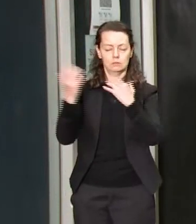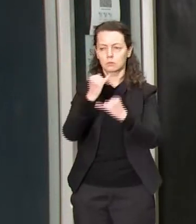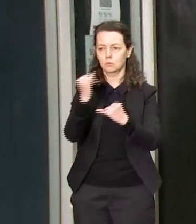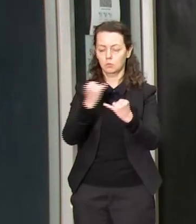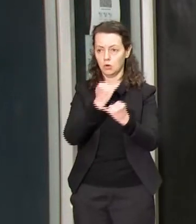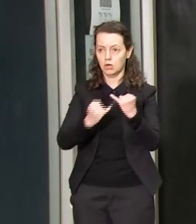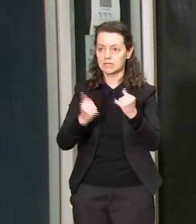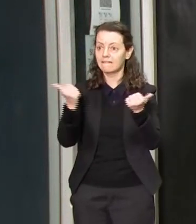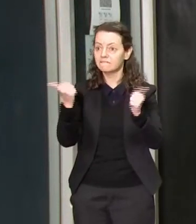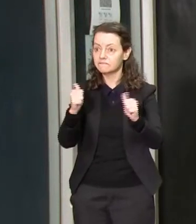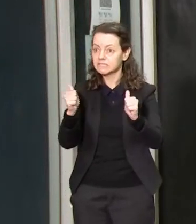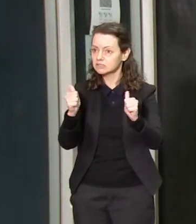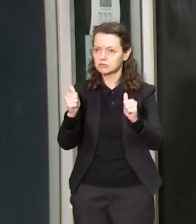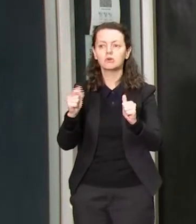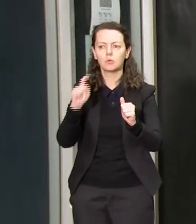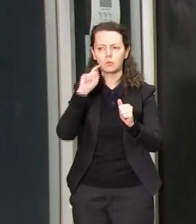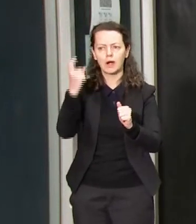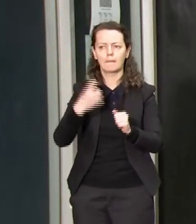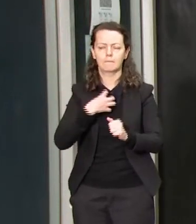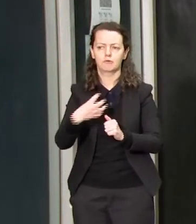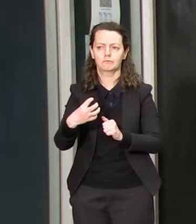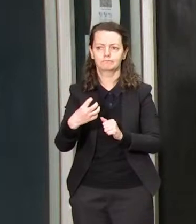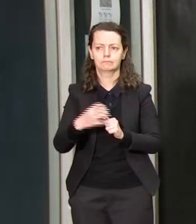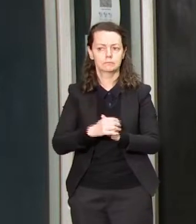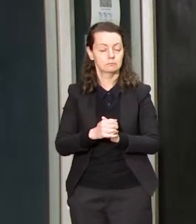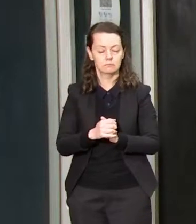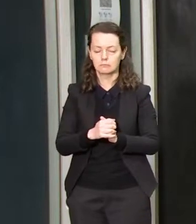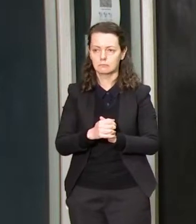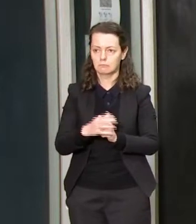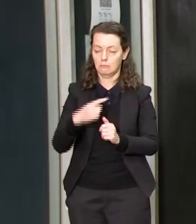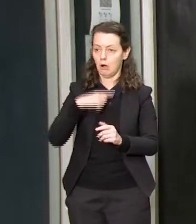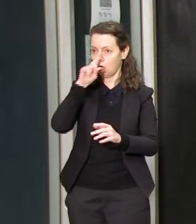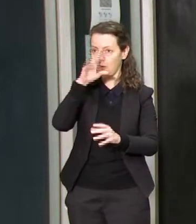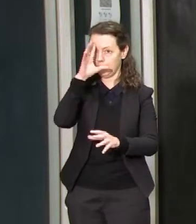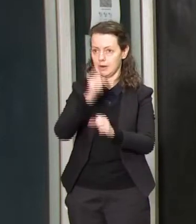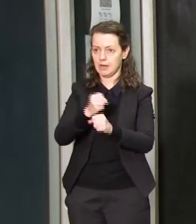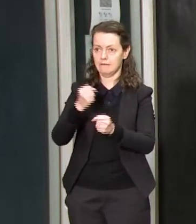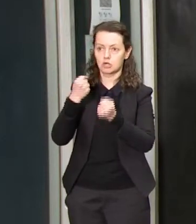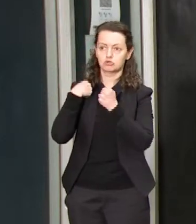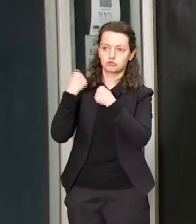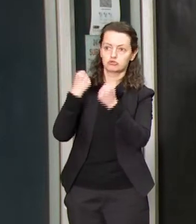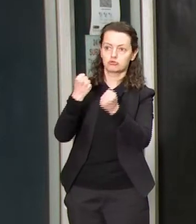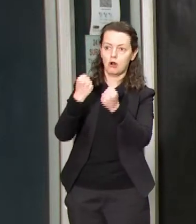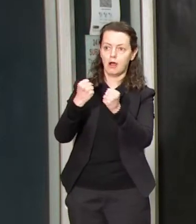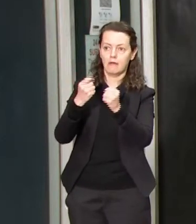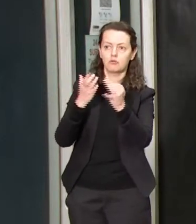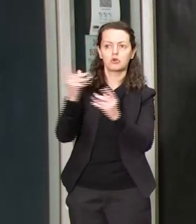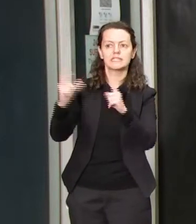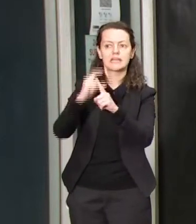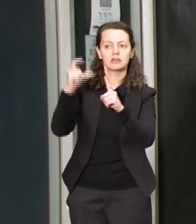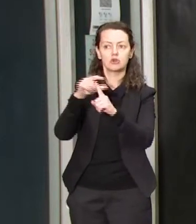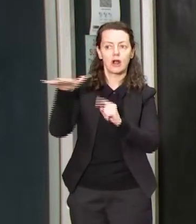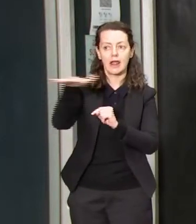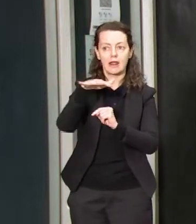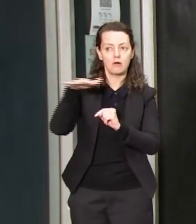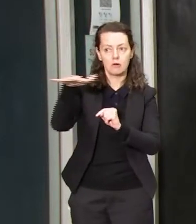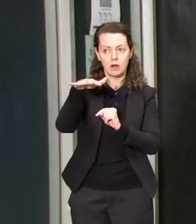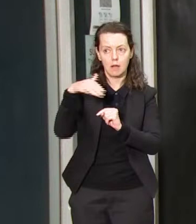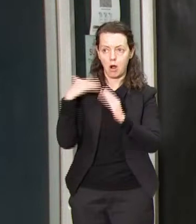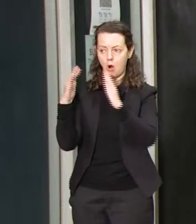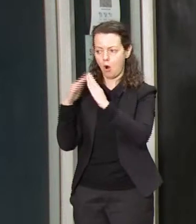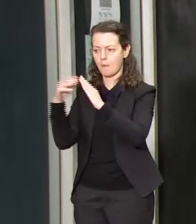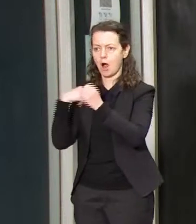yet. It was quite extraordinary leaving home and driving through the Dandenongs to work this morning, having a few